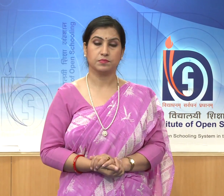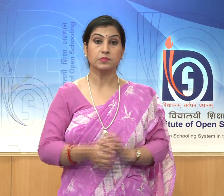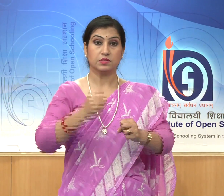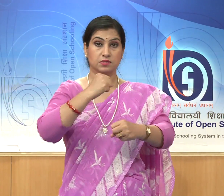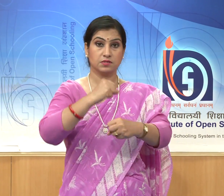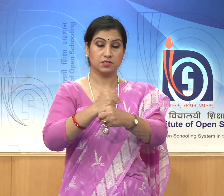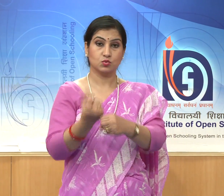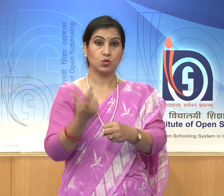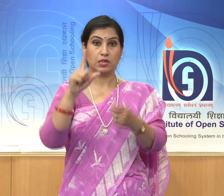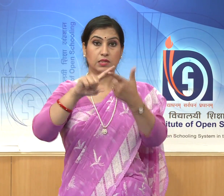Guler painting